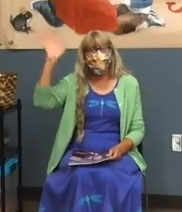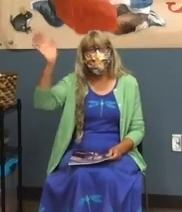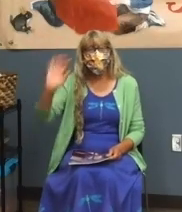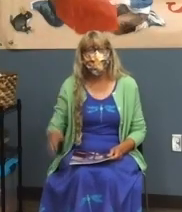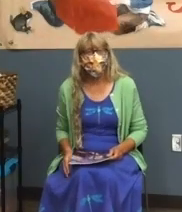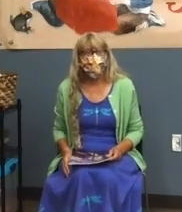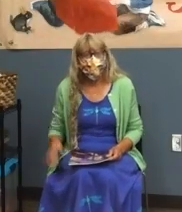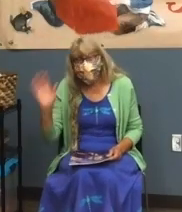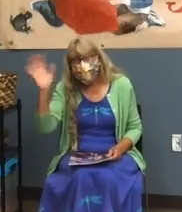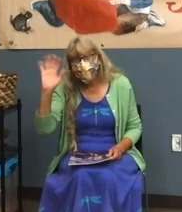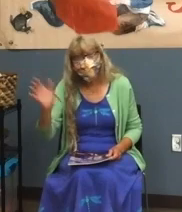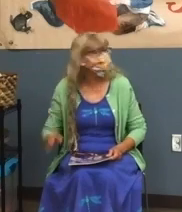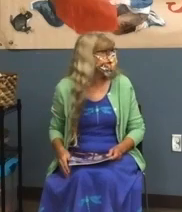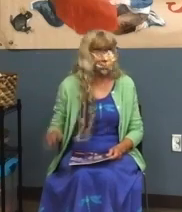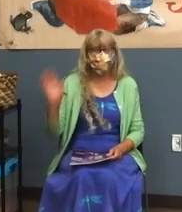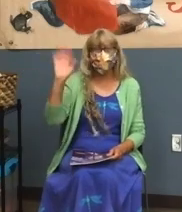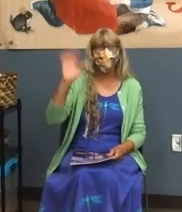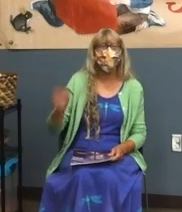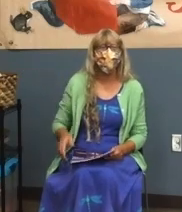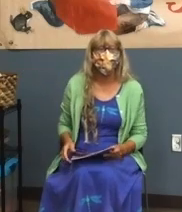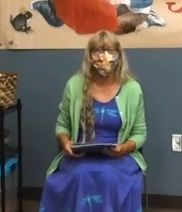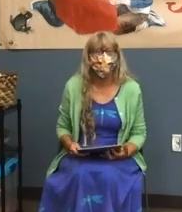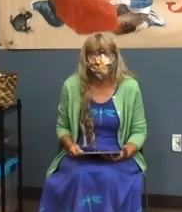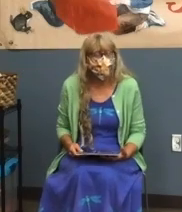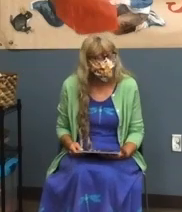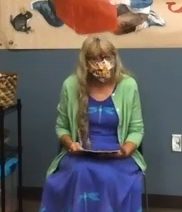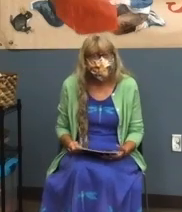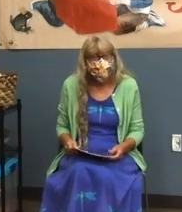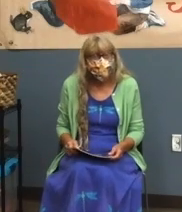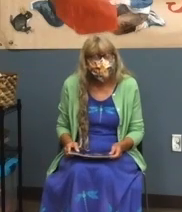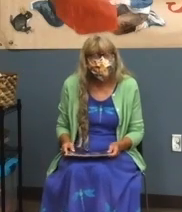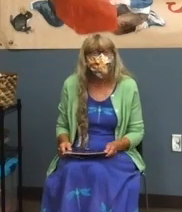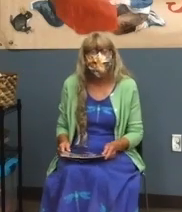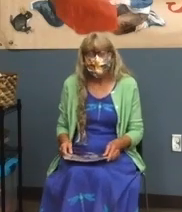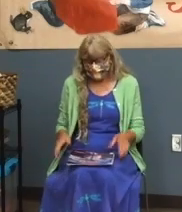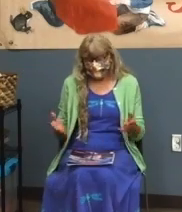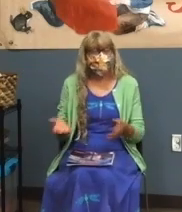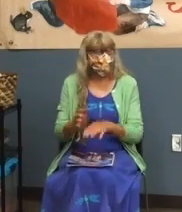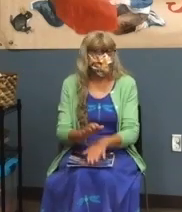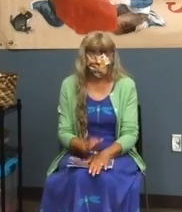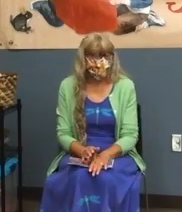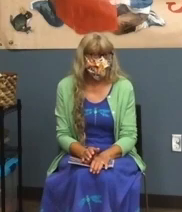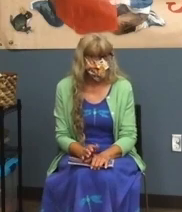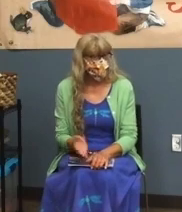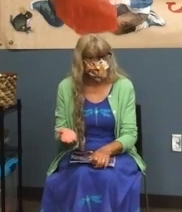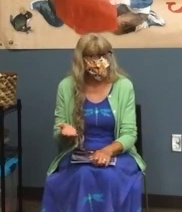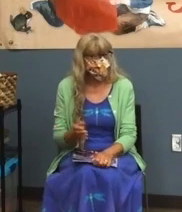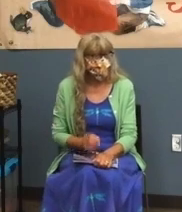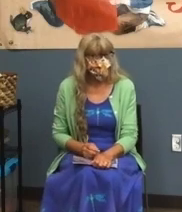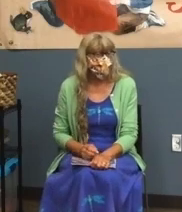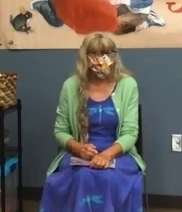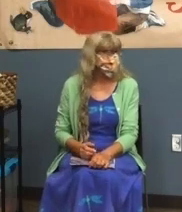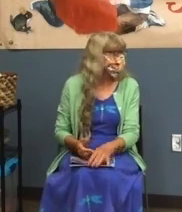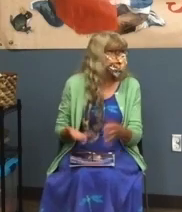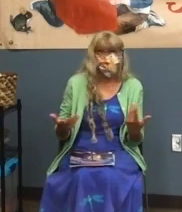Good afternoon, everybody. Hi. How are you all today? It's great to see you. This is the end of the summer